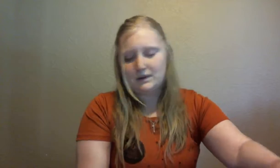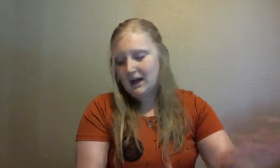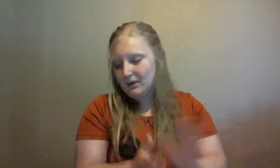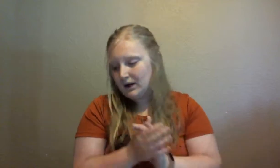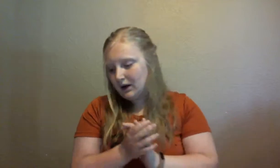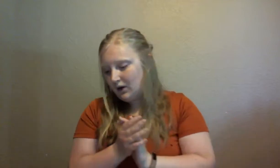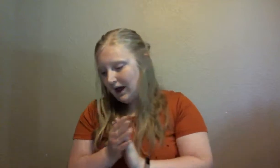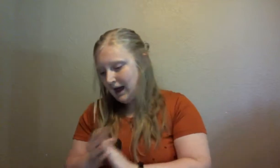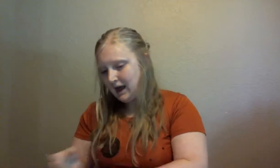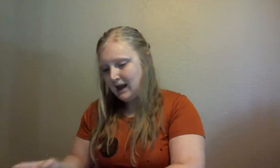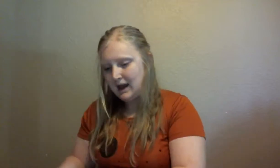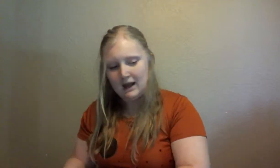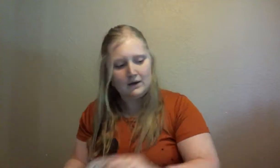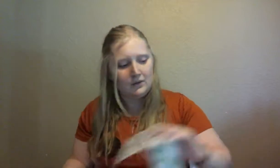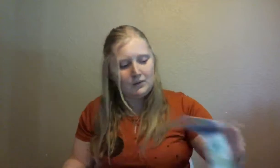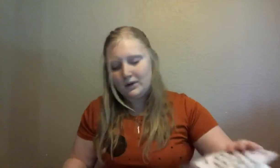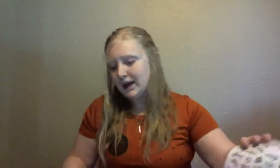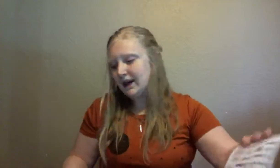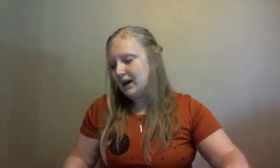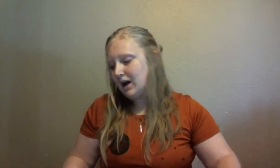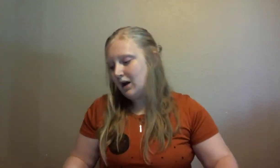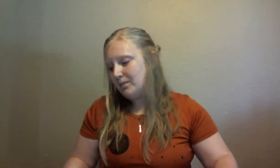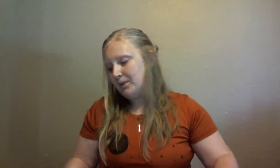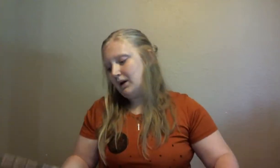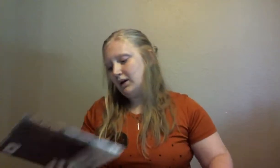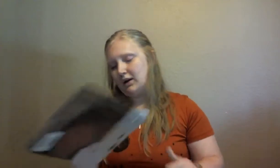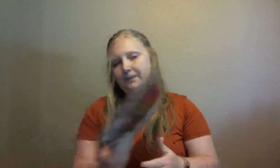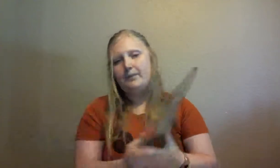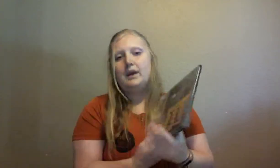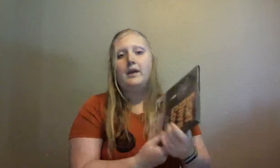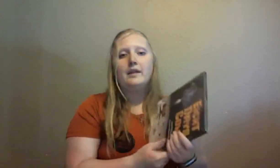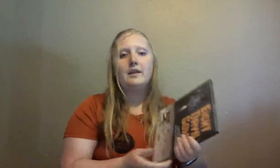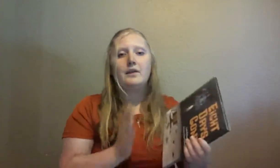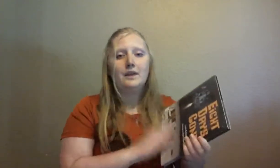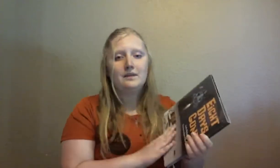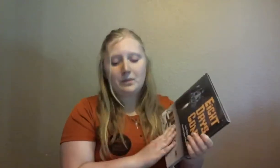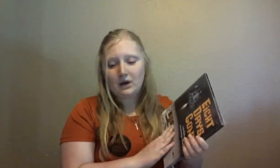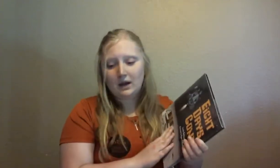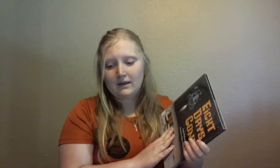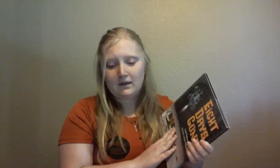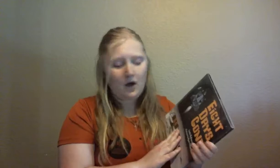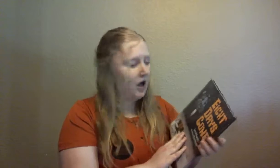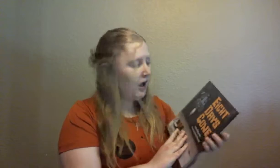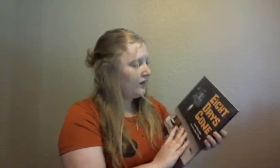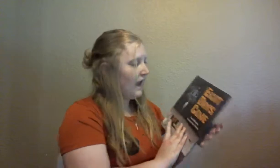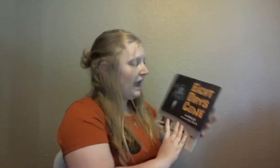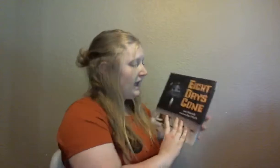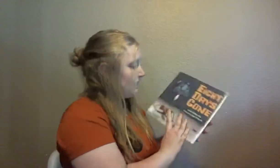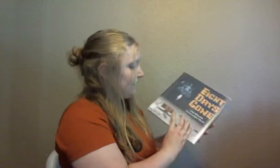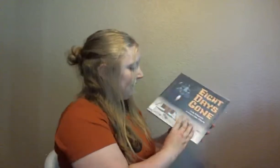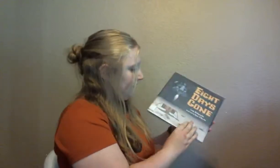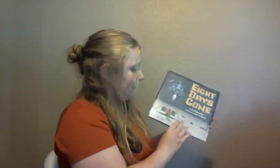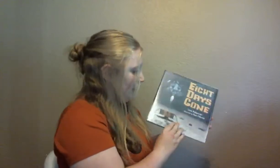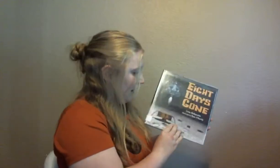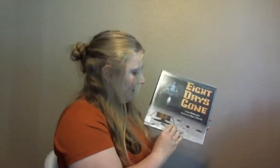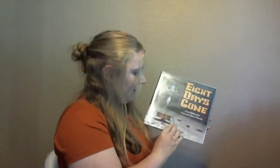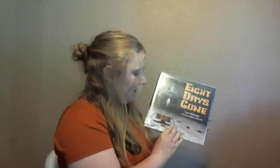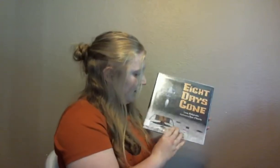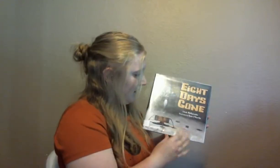now we're going to go ahead and read our book. Now this book is called 8 Days Gone, and